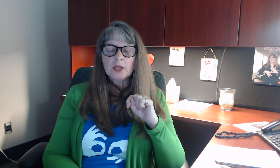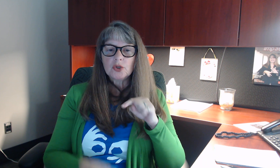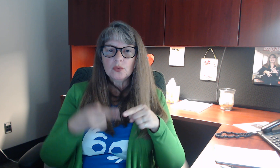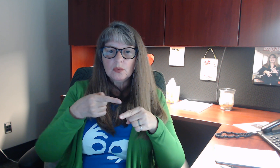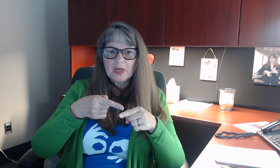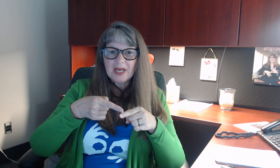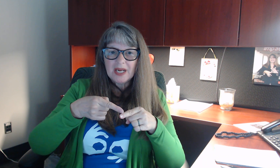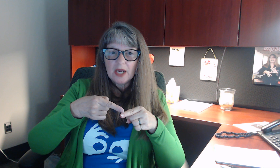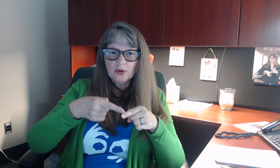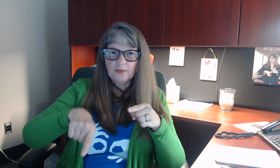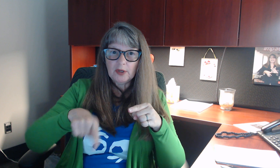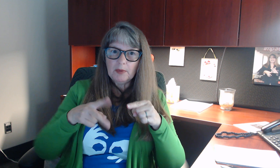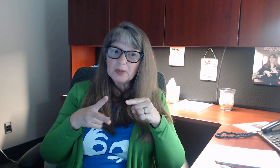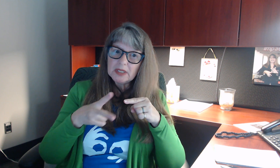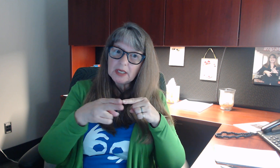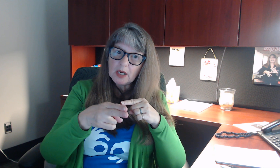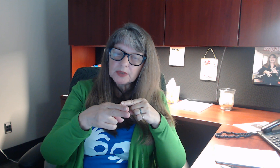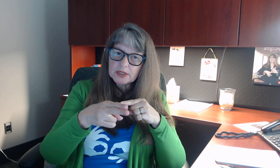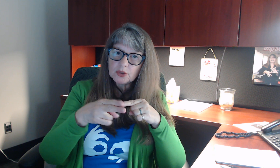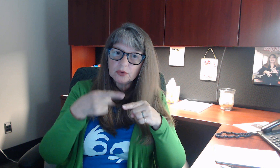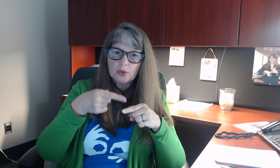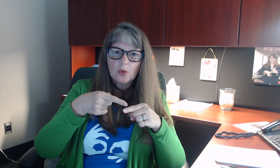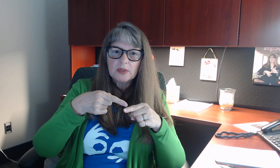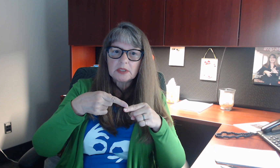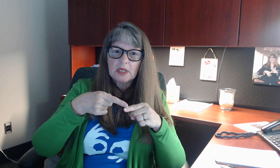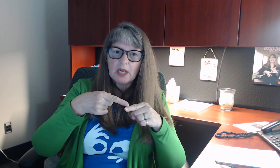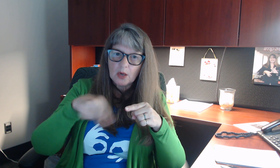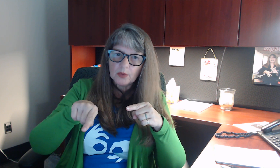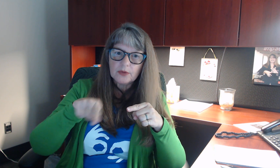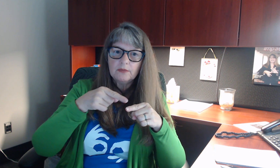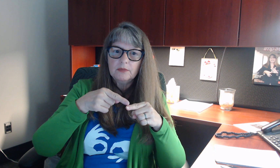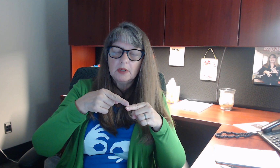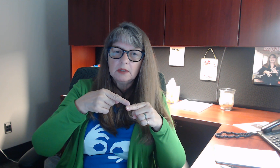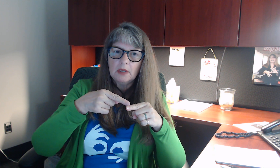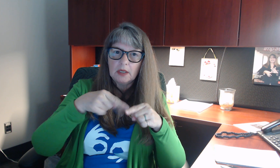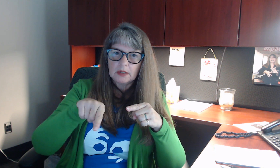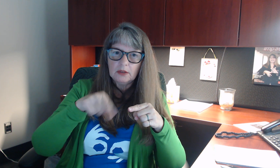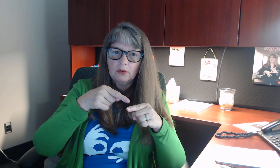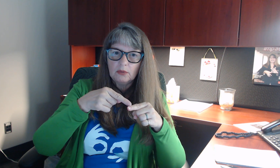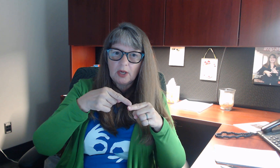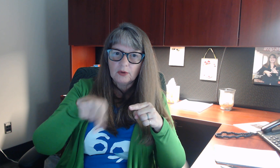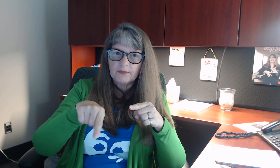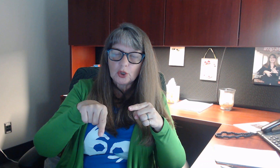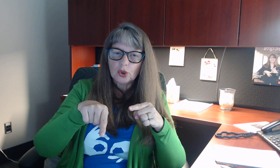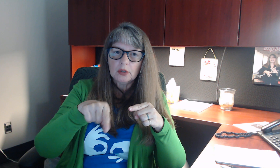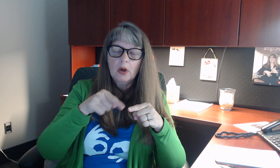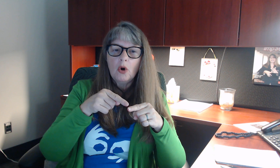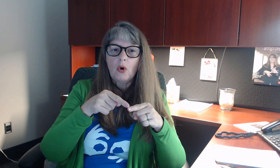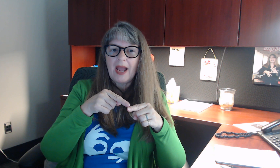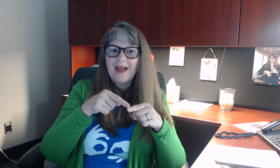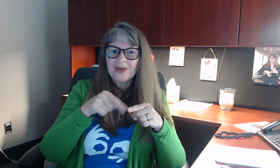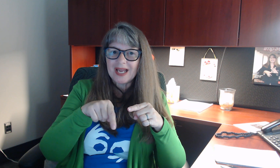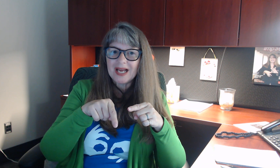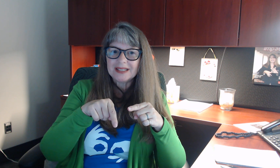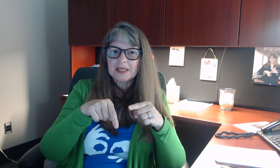To cut your finger. I mean, we did cut with scissors. This cut with your, you cut your finger, or I have a cut